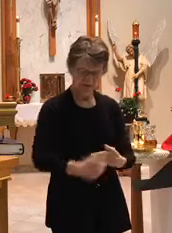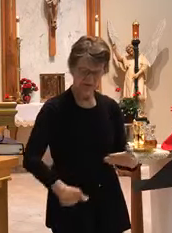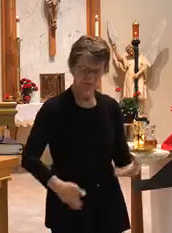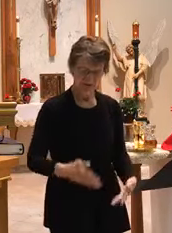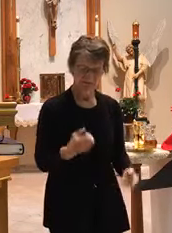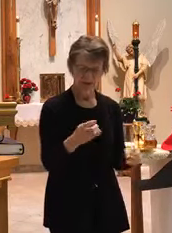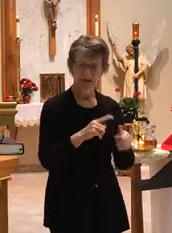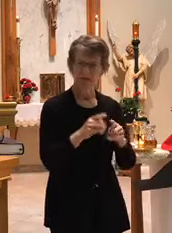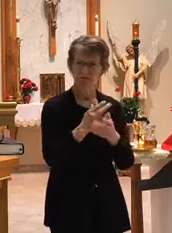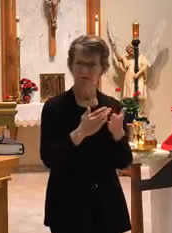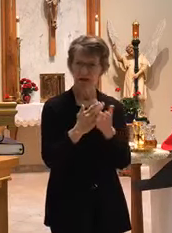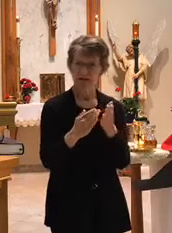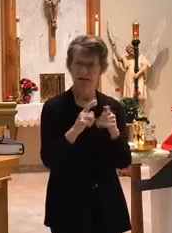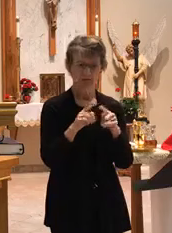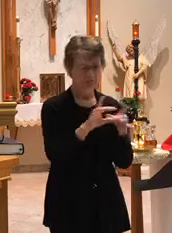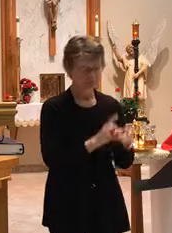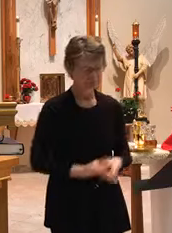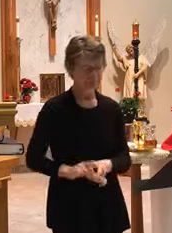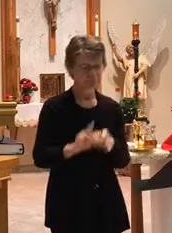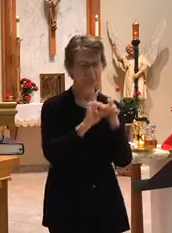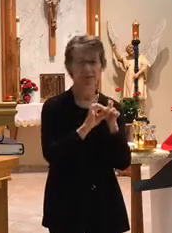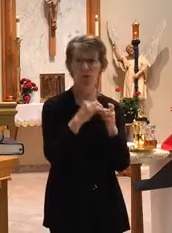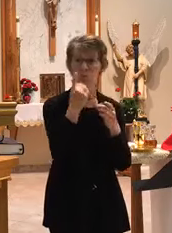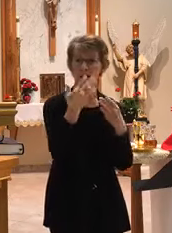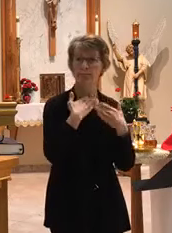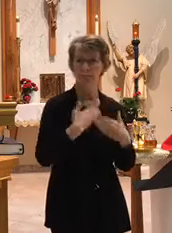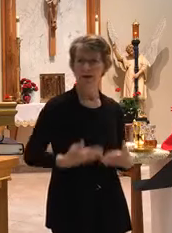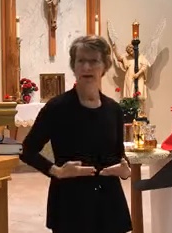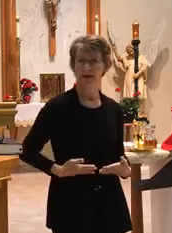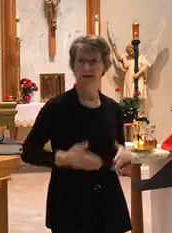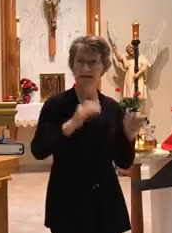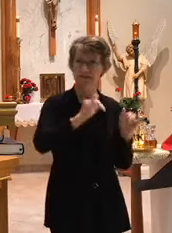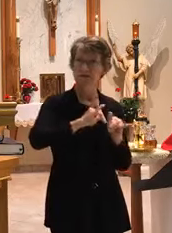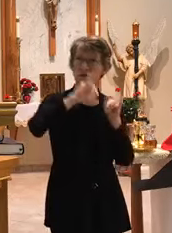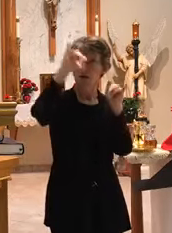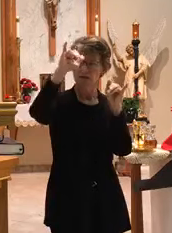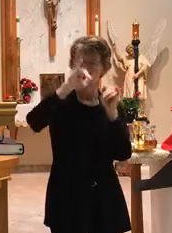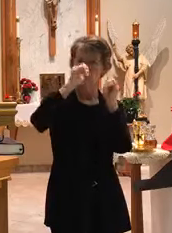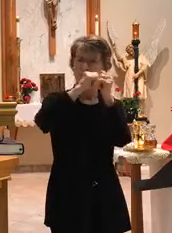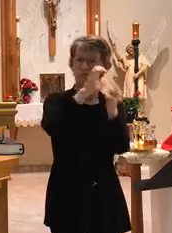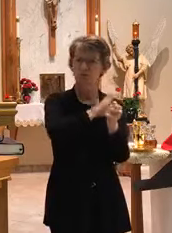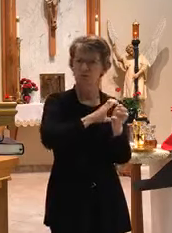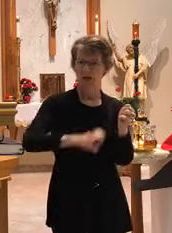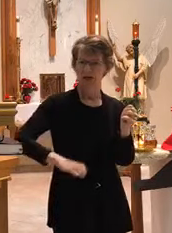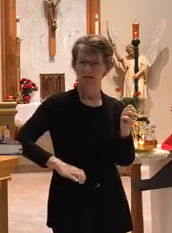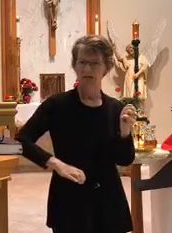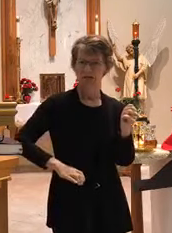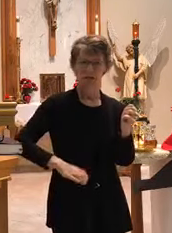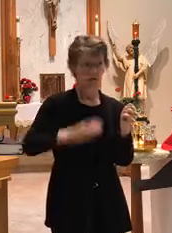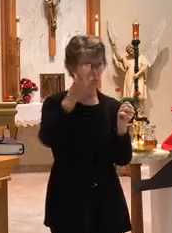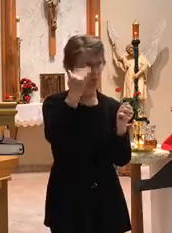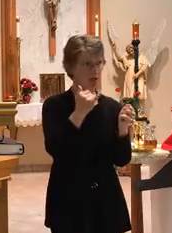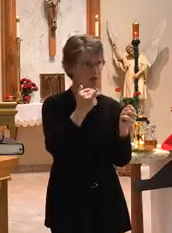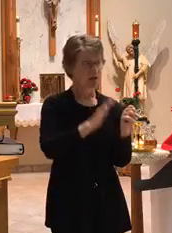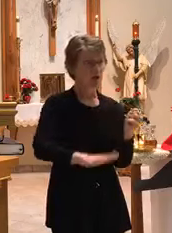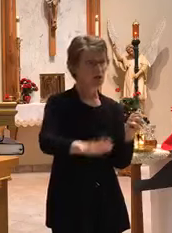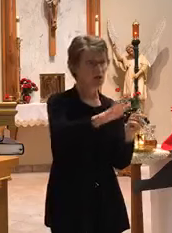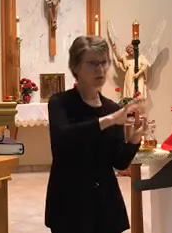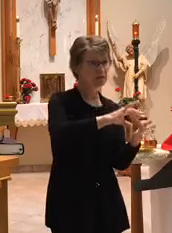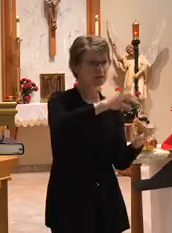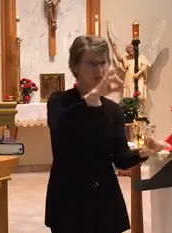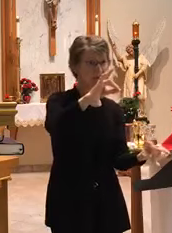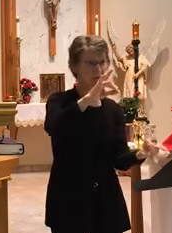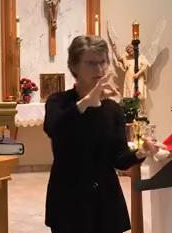many, are one body, so also Christ. For in one Spirit we were all baptized into